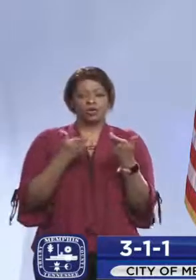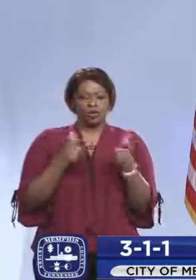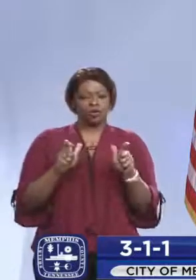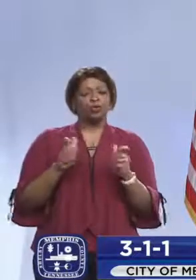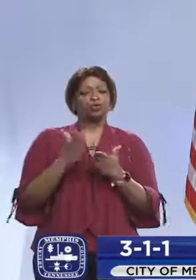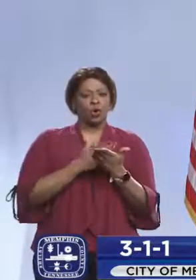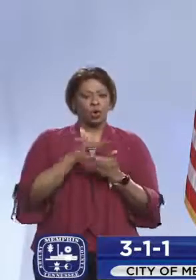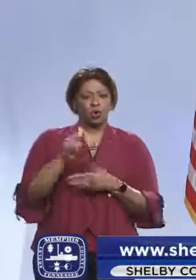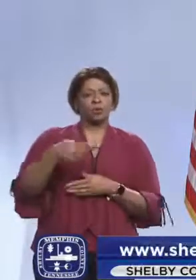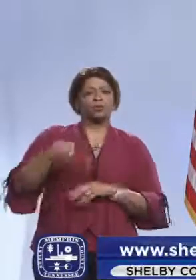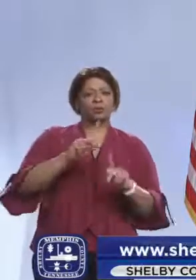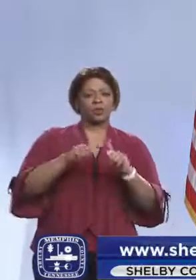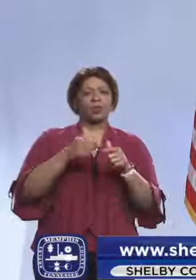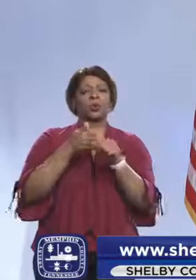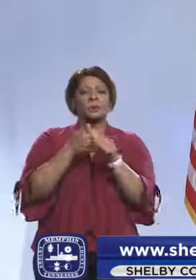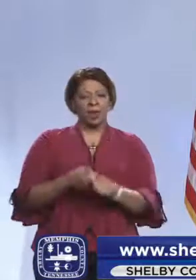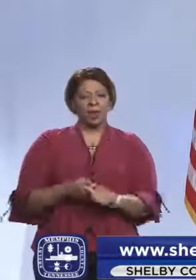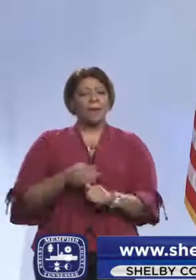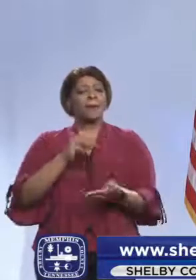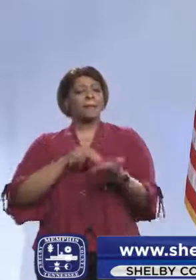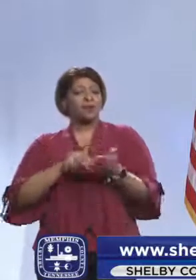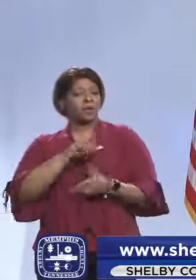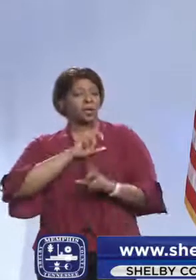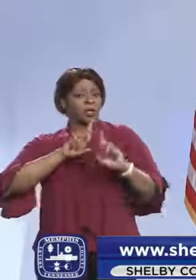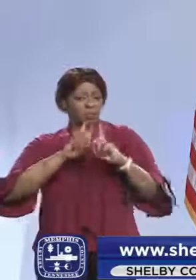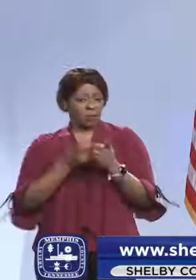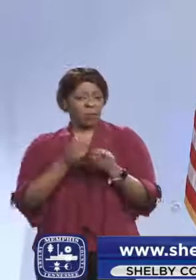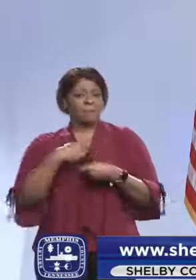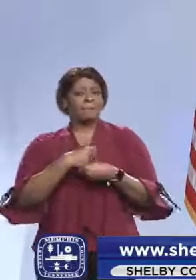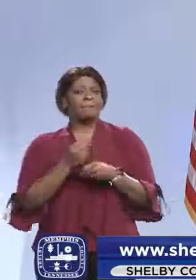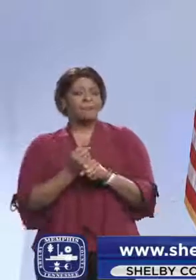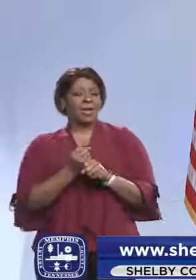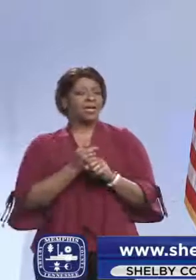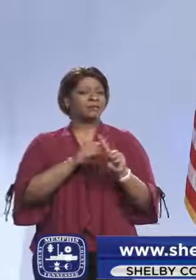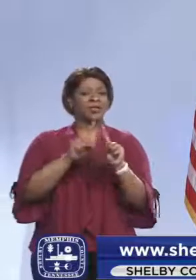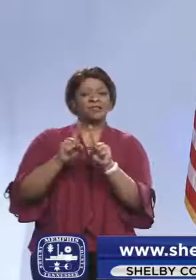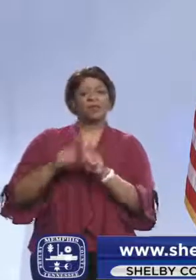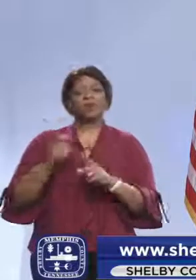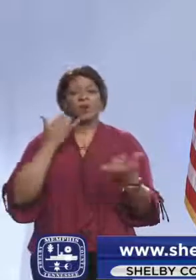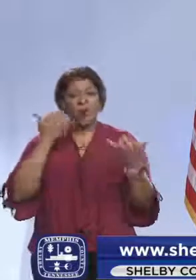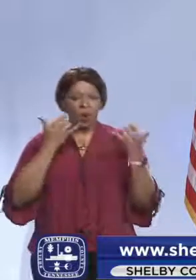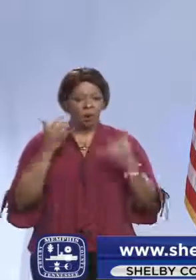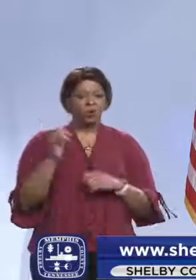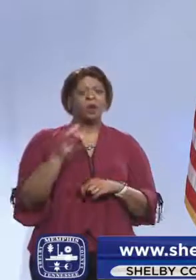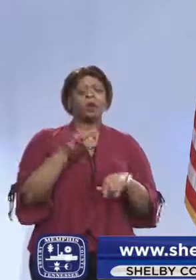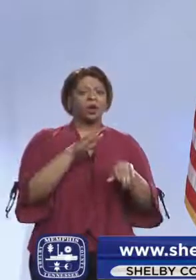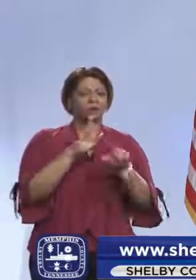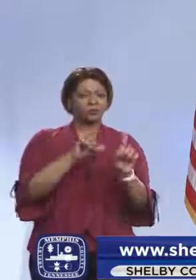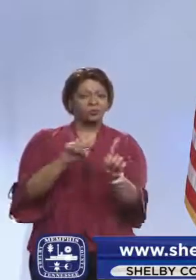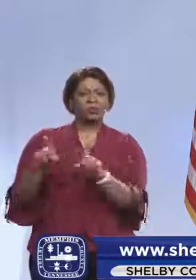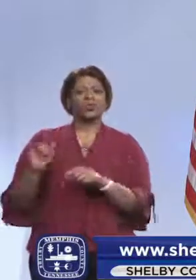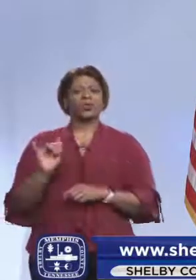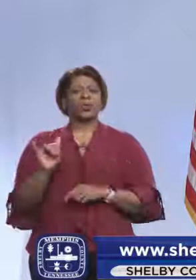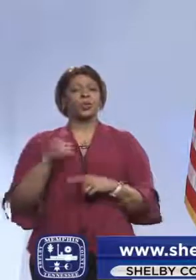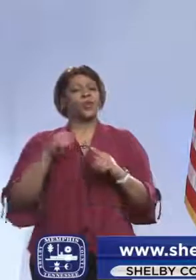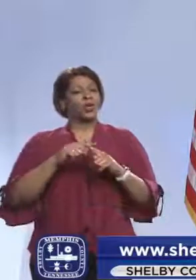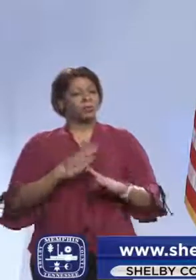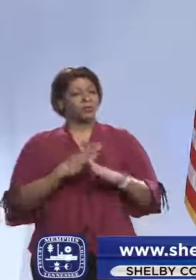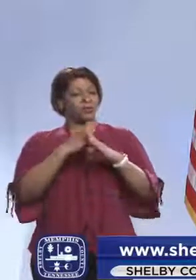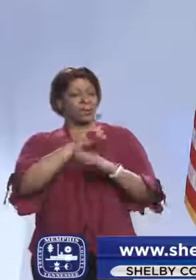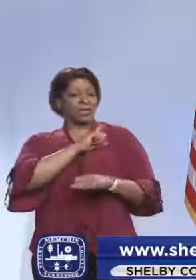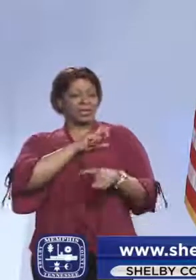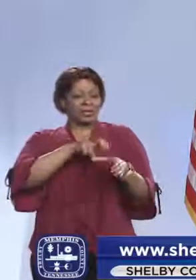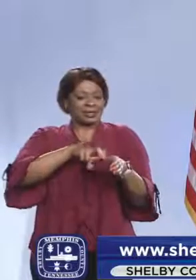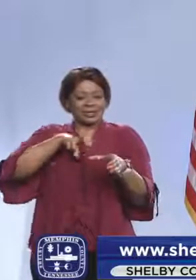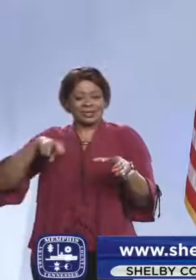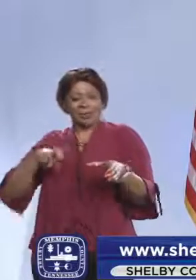compliance. Memphis Police Department has made dozens of calls too. We're trying to keep the police out of it and just handle it through